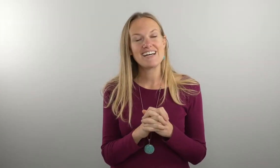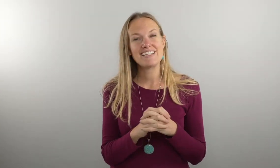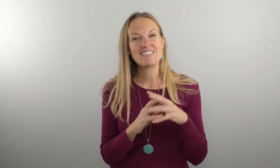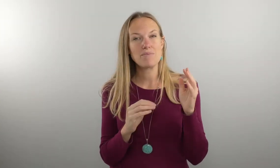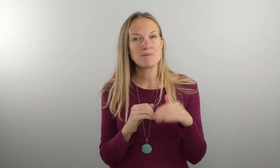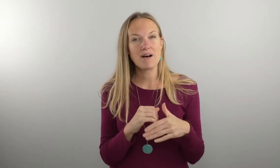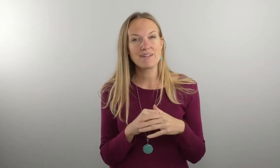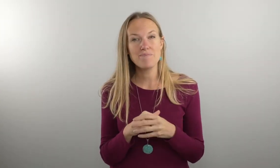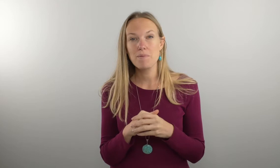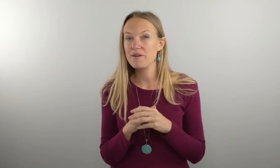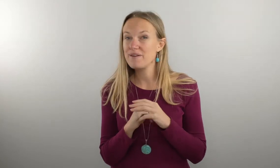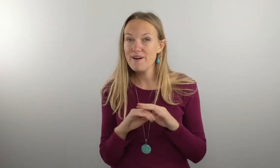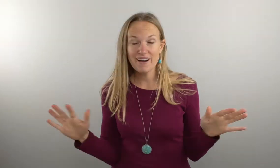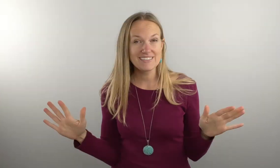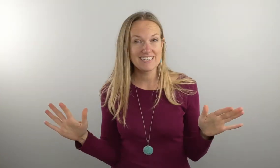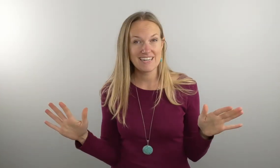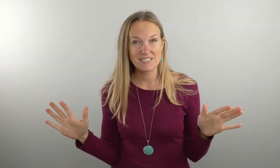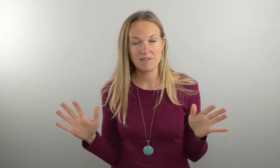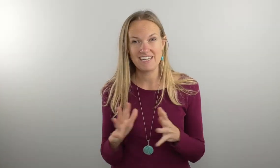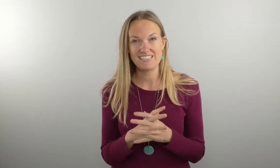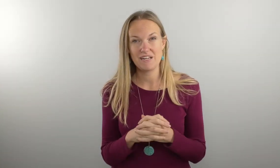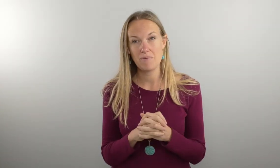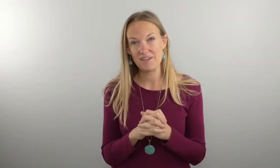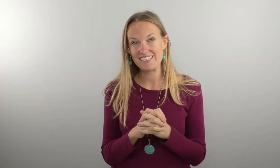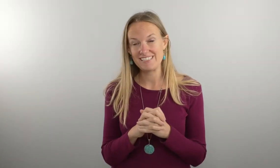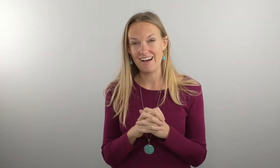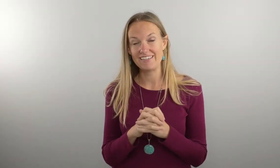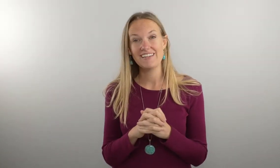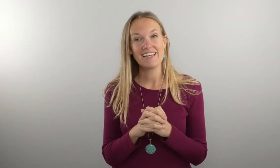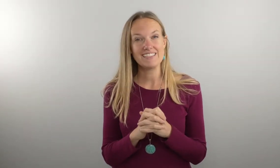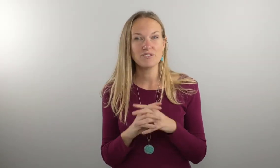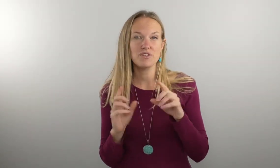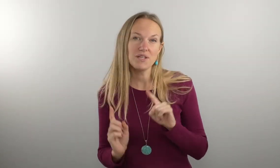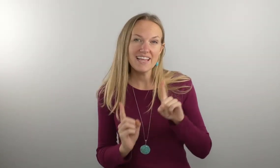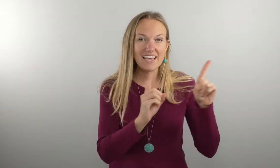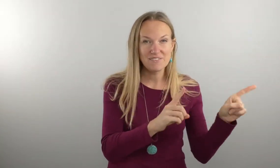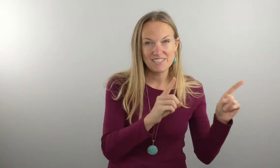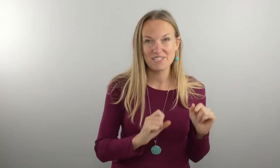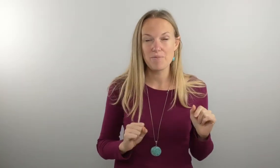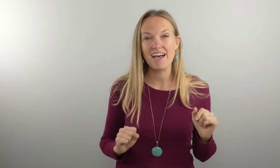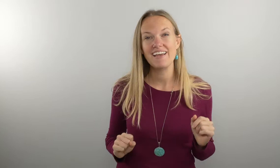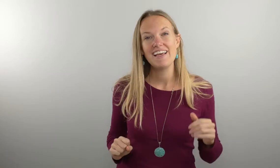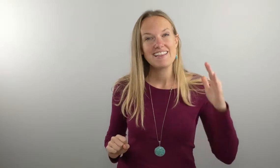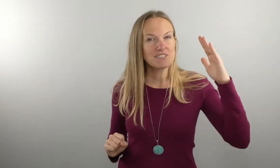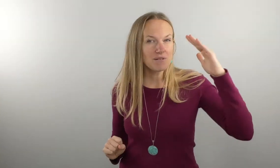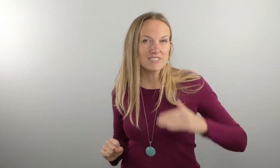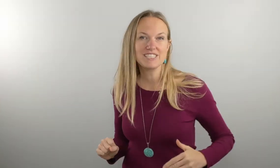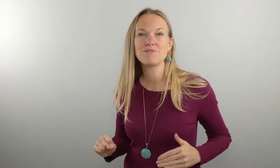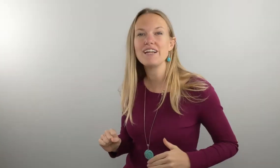sign top to bottom, but not an explanation about each sign. Okay, so if you need that, you need to go back. This one we're just running